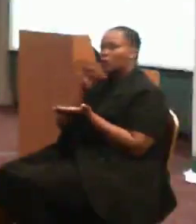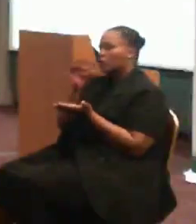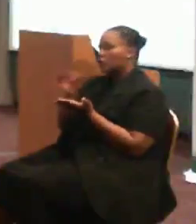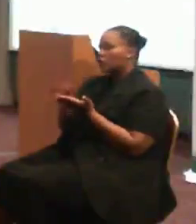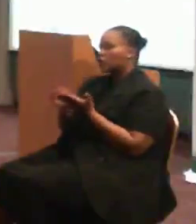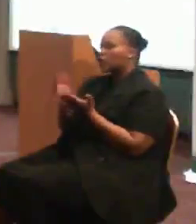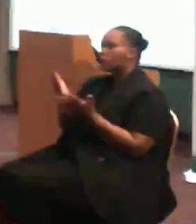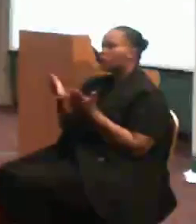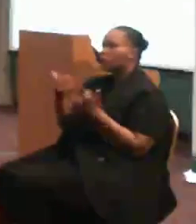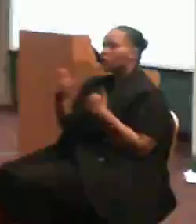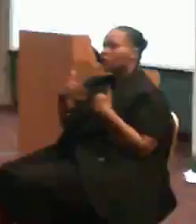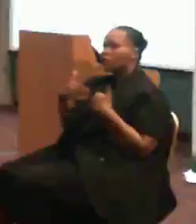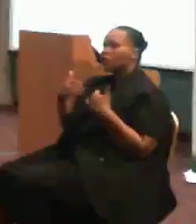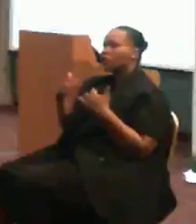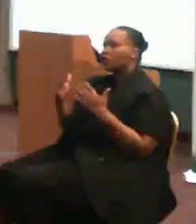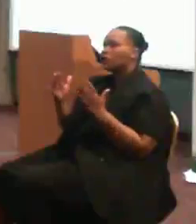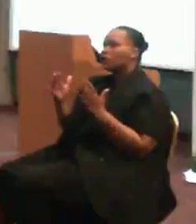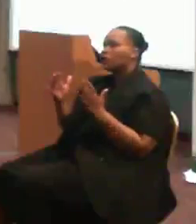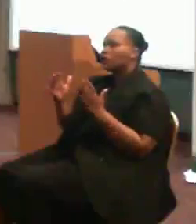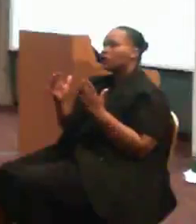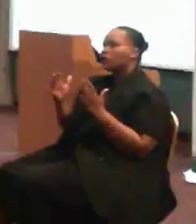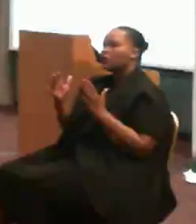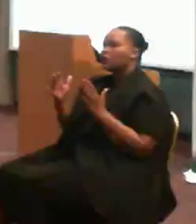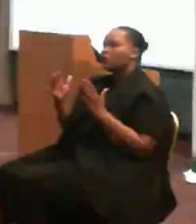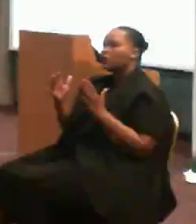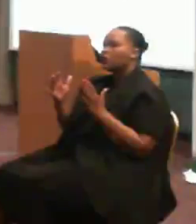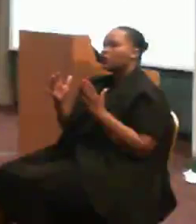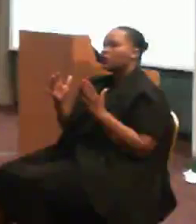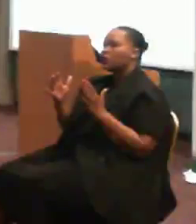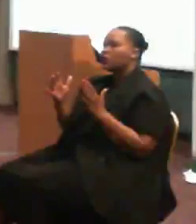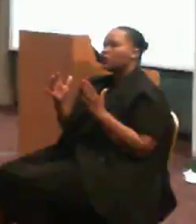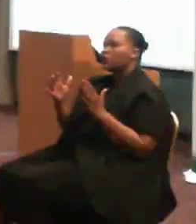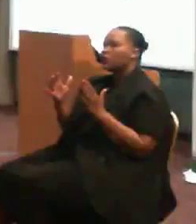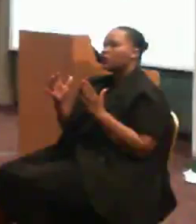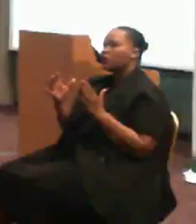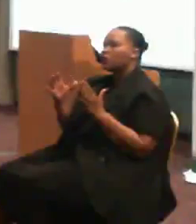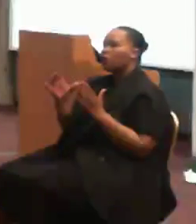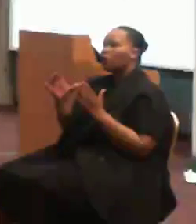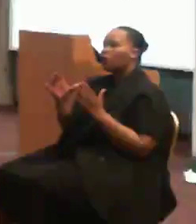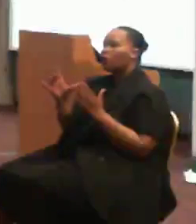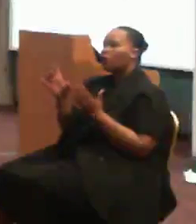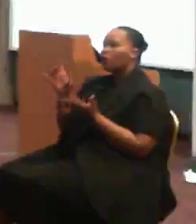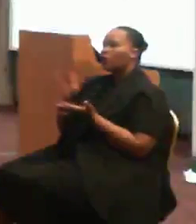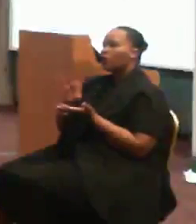start with the capex. Let's start with the capital